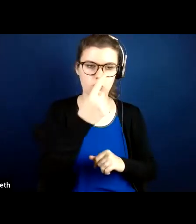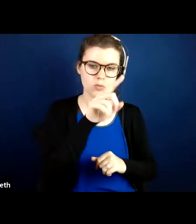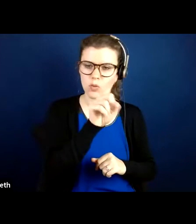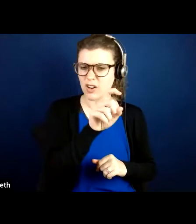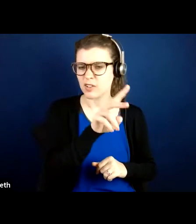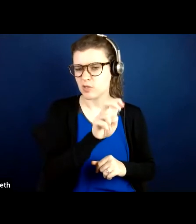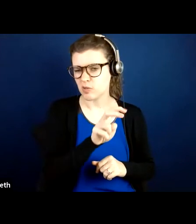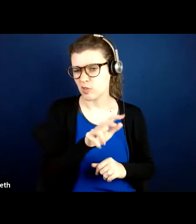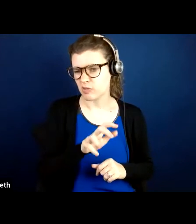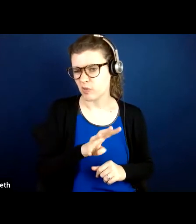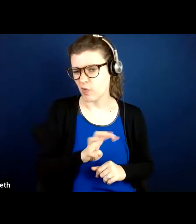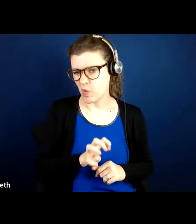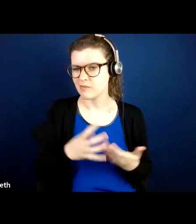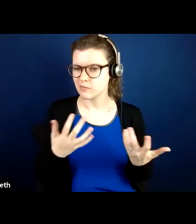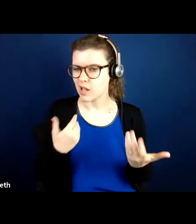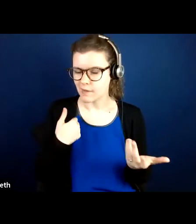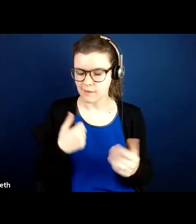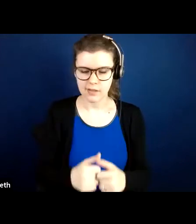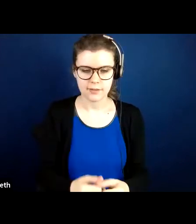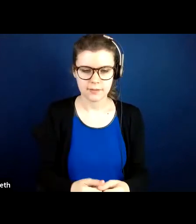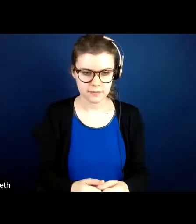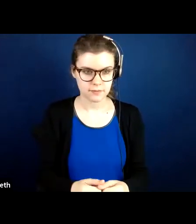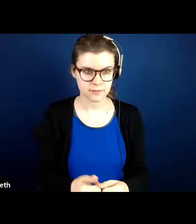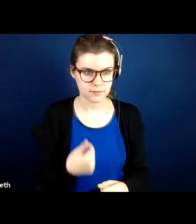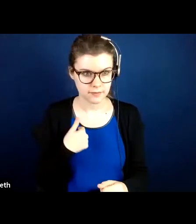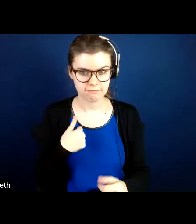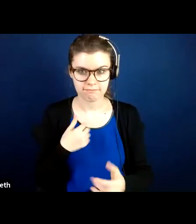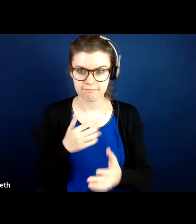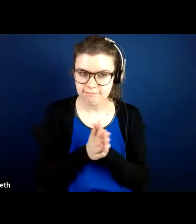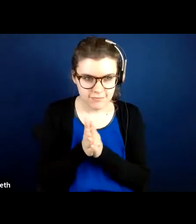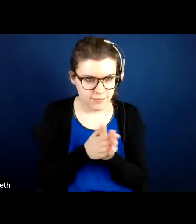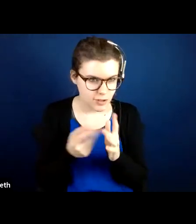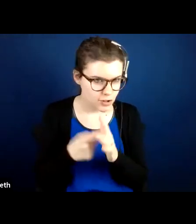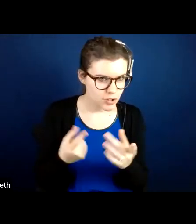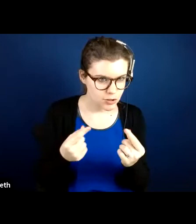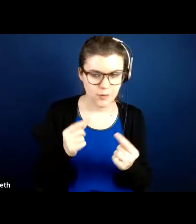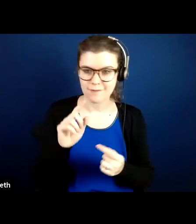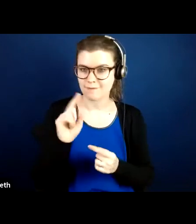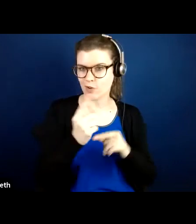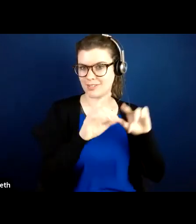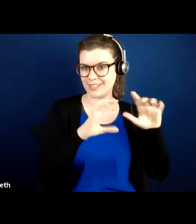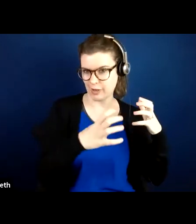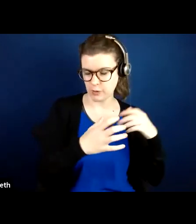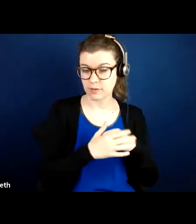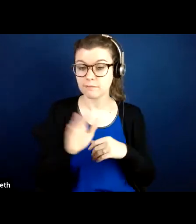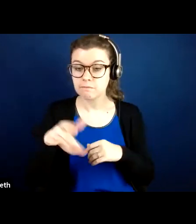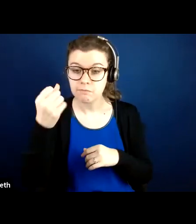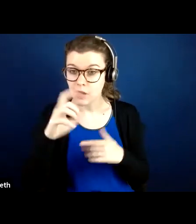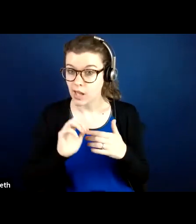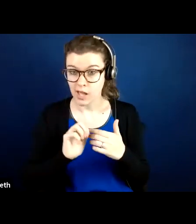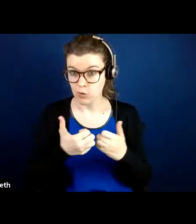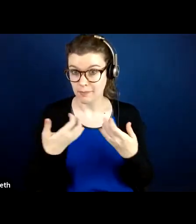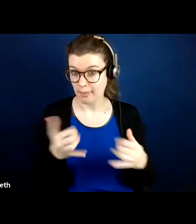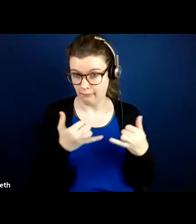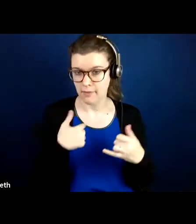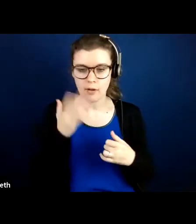$400. And so I get to start off with the first category. And what will happen is I will read